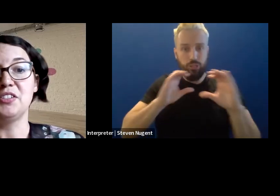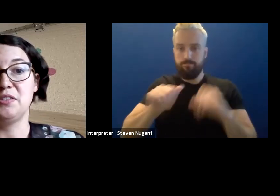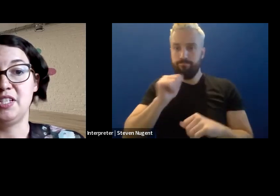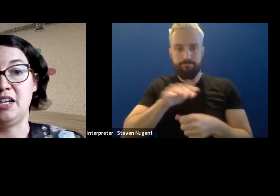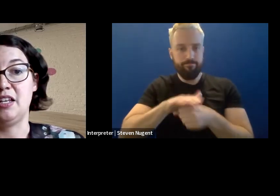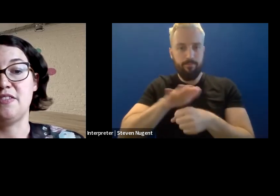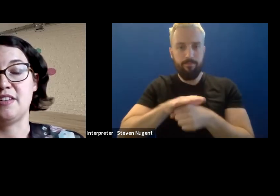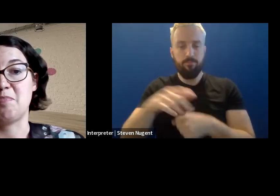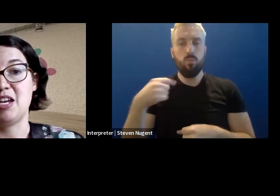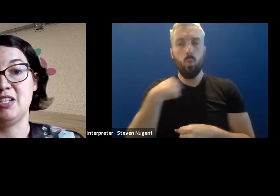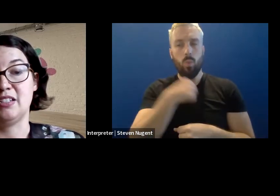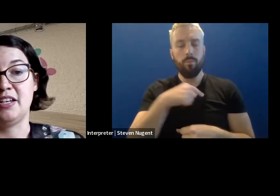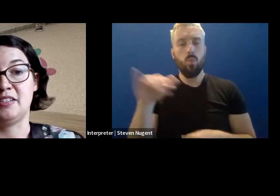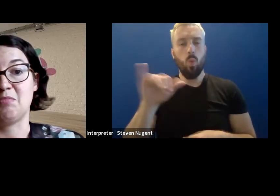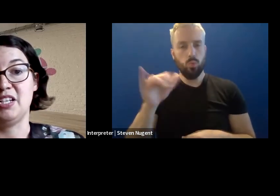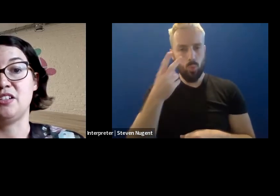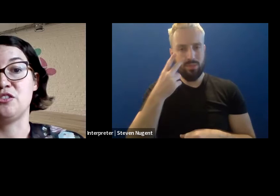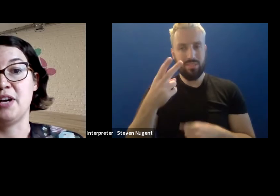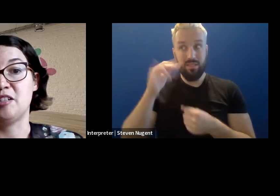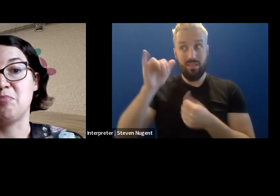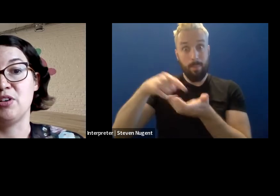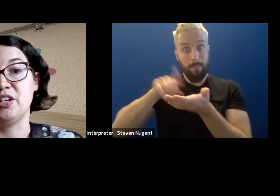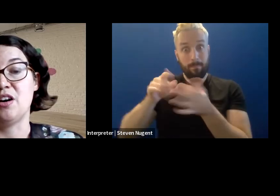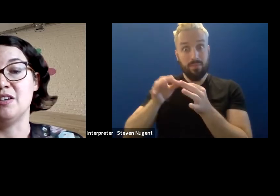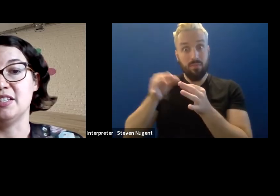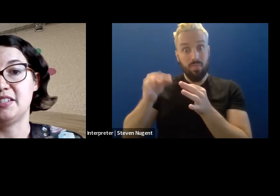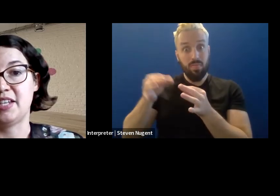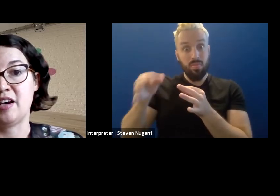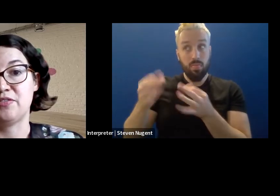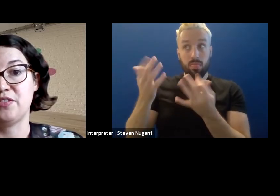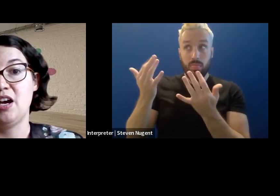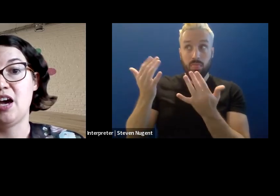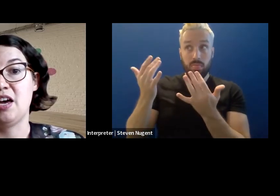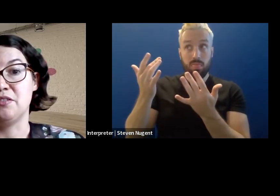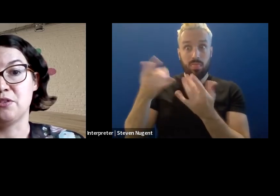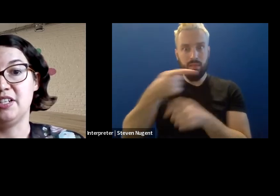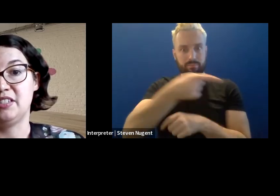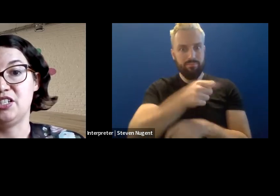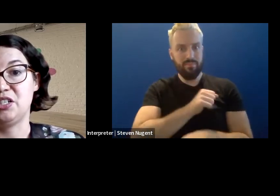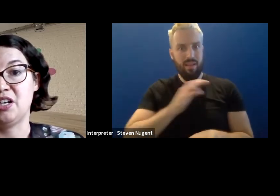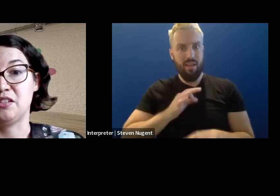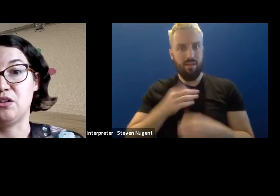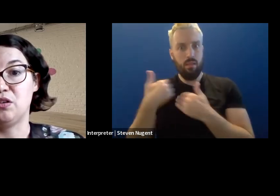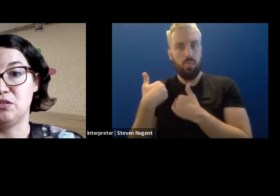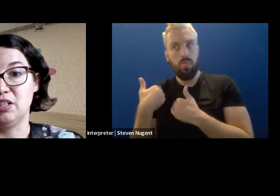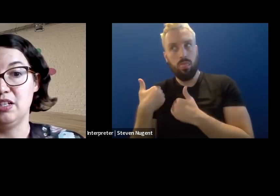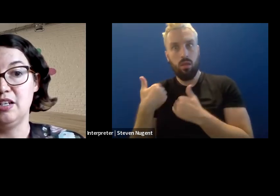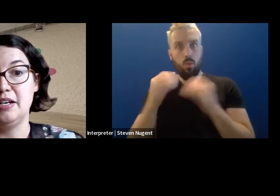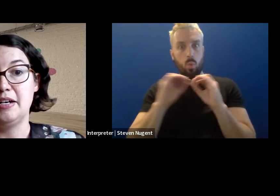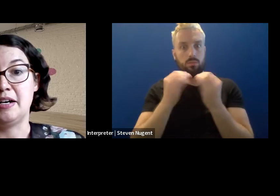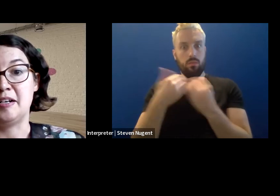we also see that the payment delays place a direct burden on the staff and organization as a